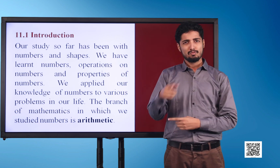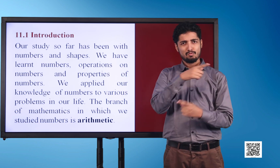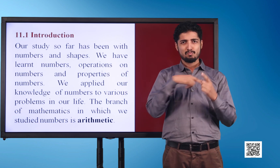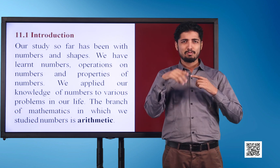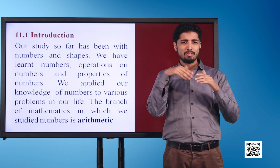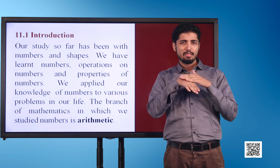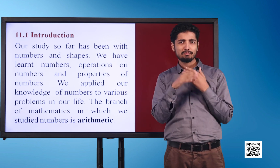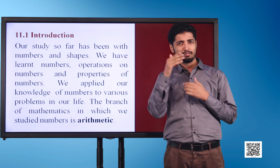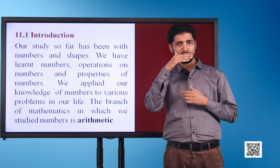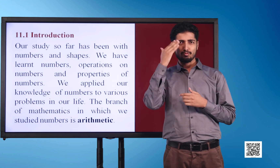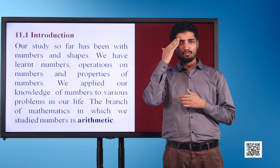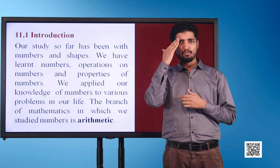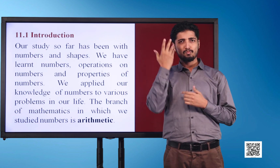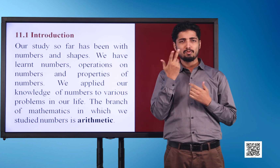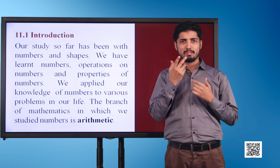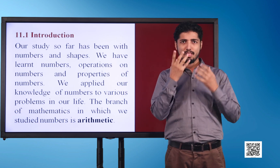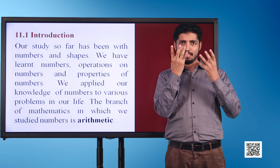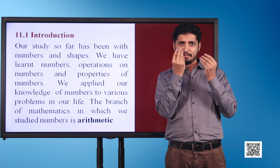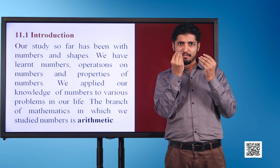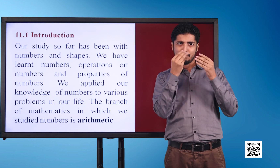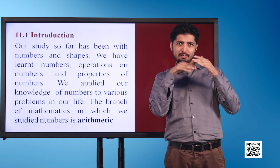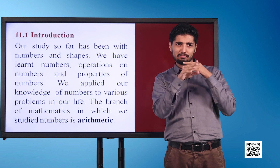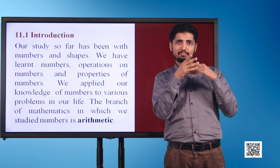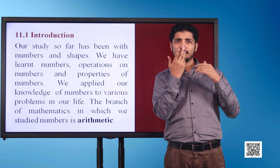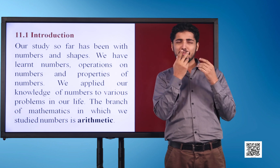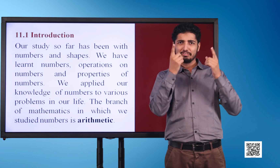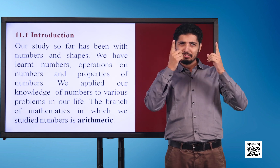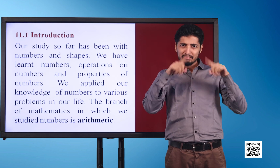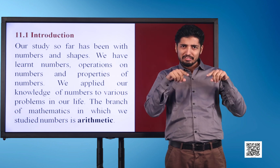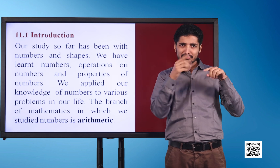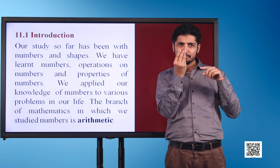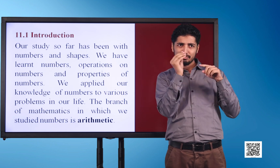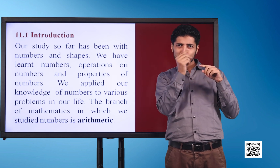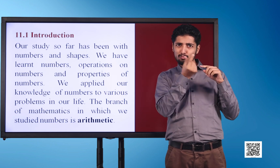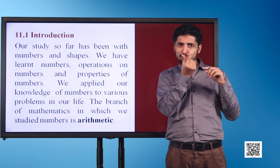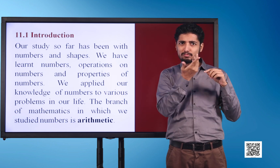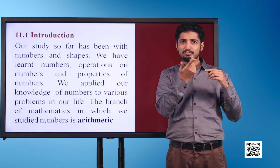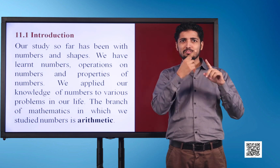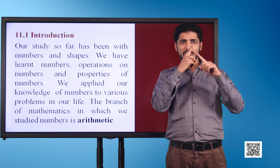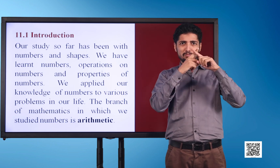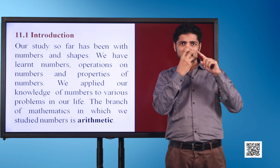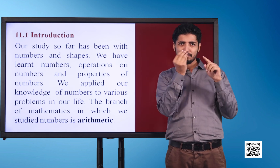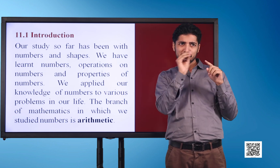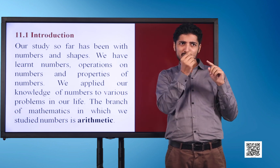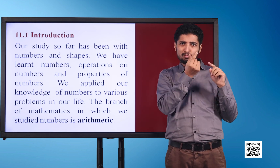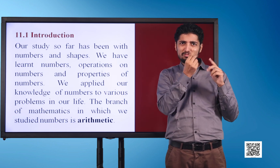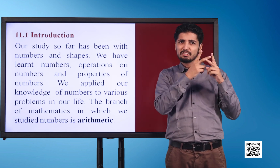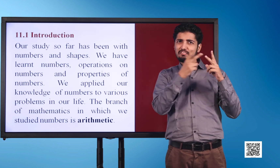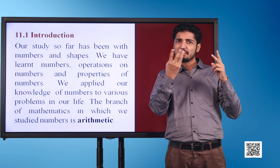Our study so far has been with numbers and shapes. We have learnt numbers, operations on numbers,